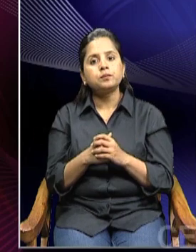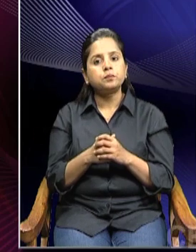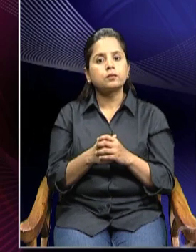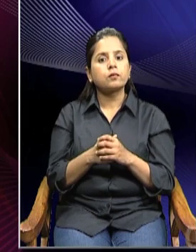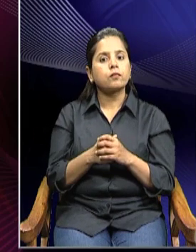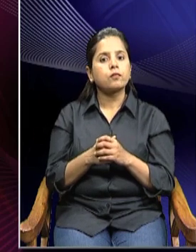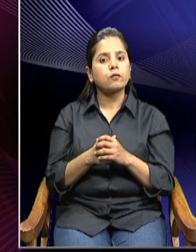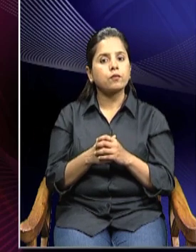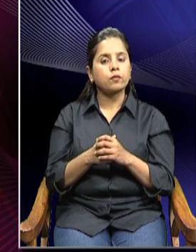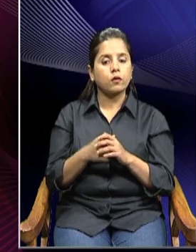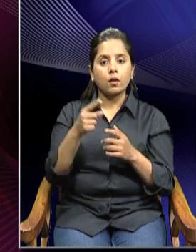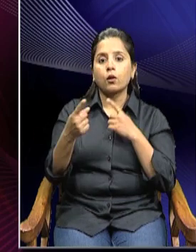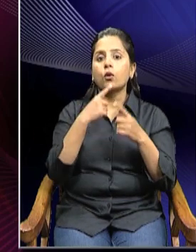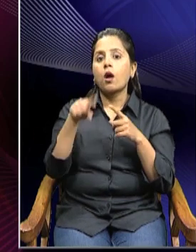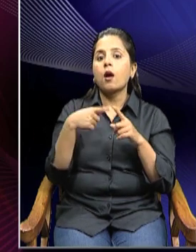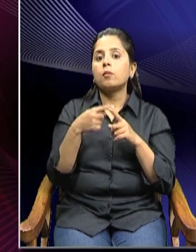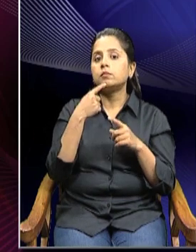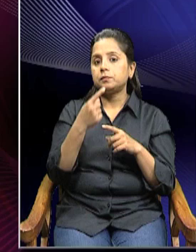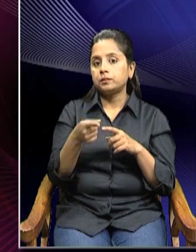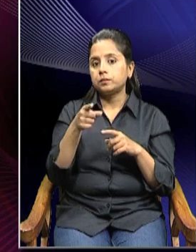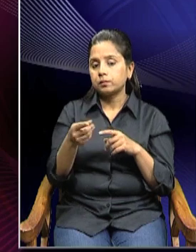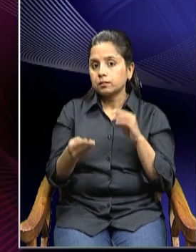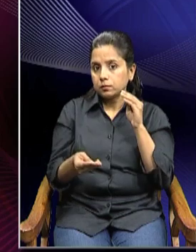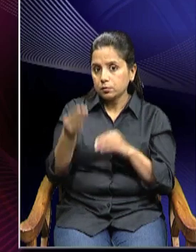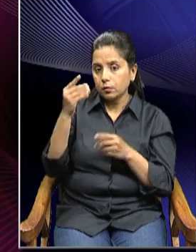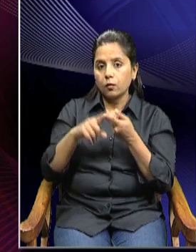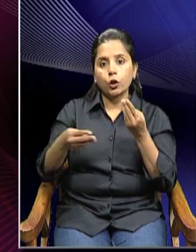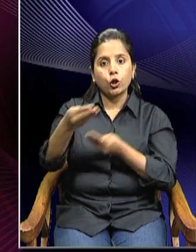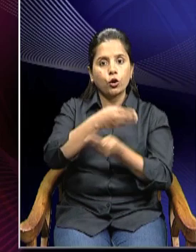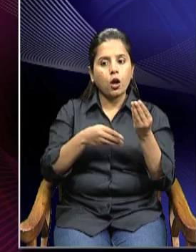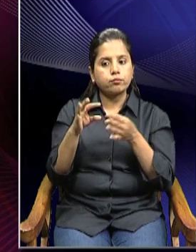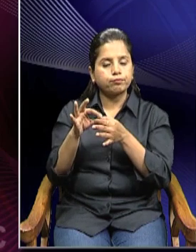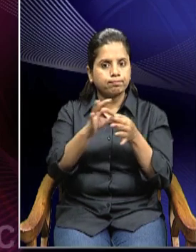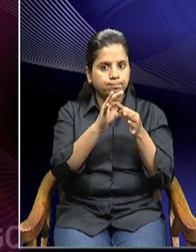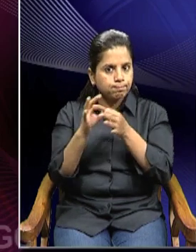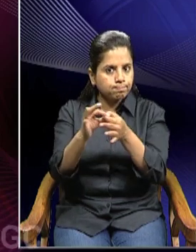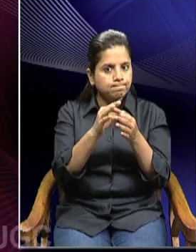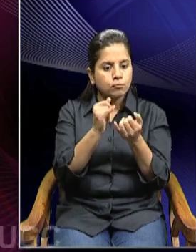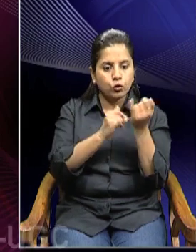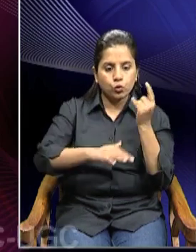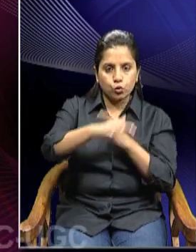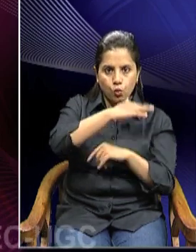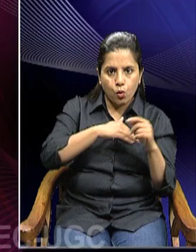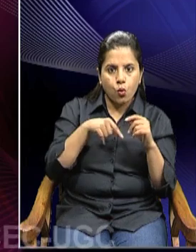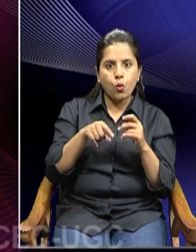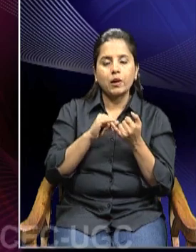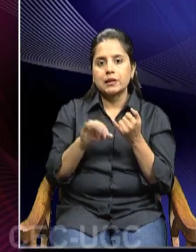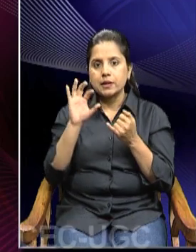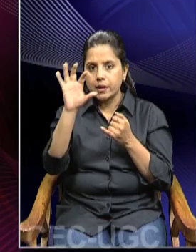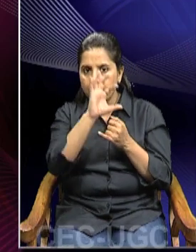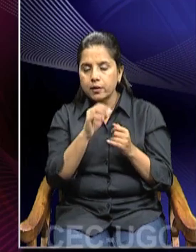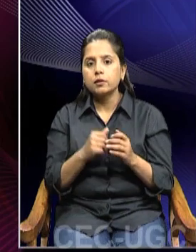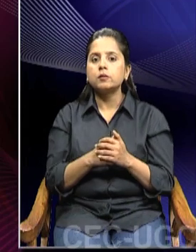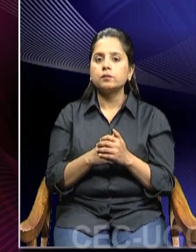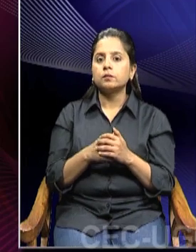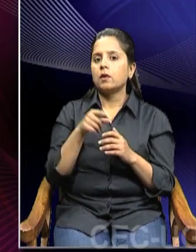He talks about increased economic ties among societies, among states,